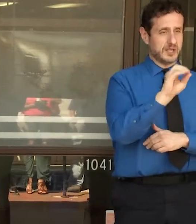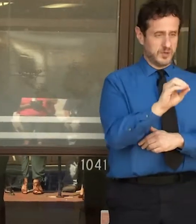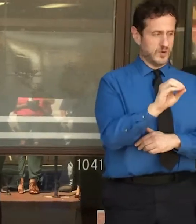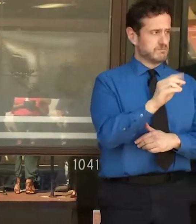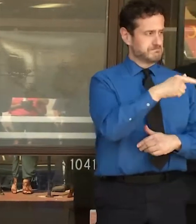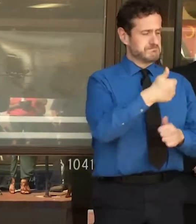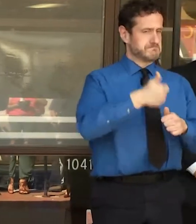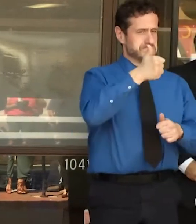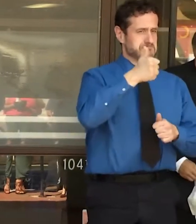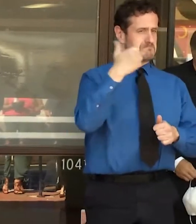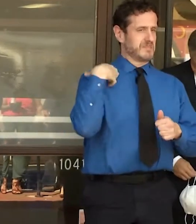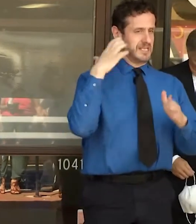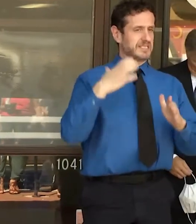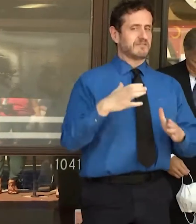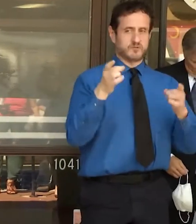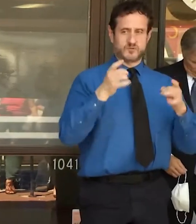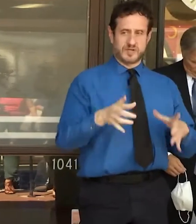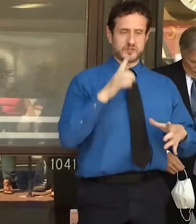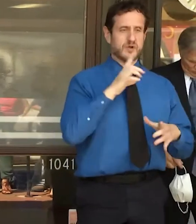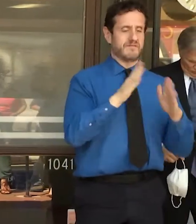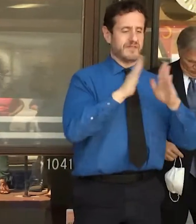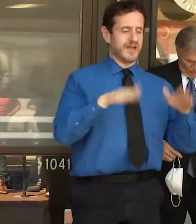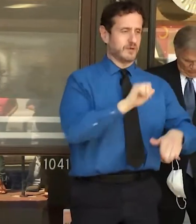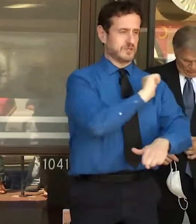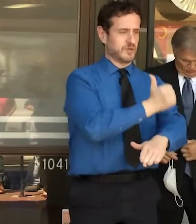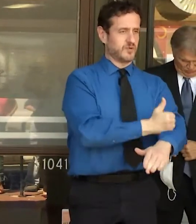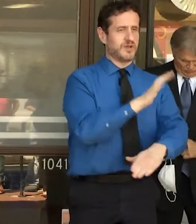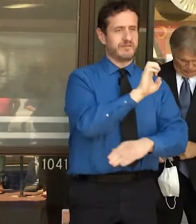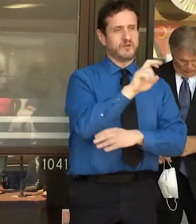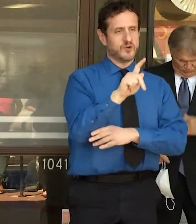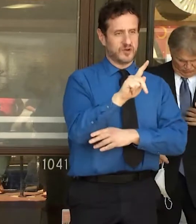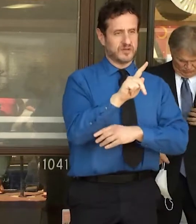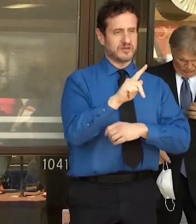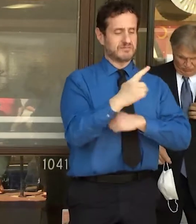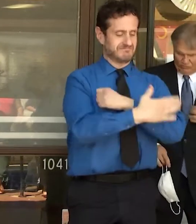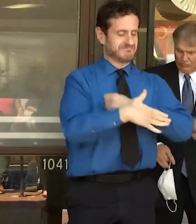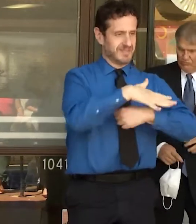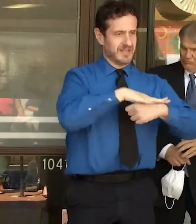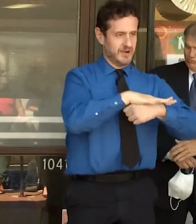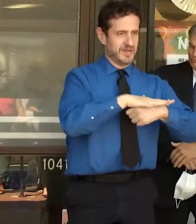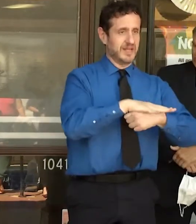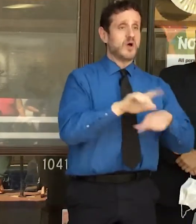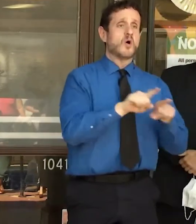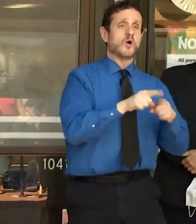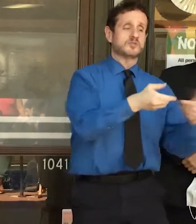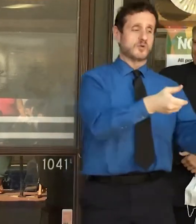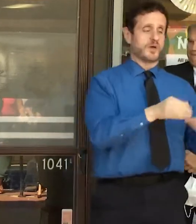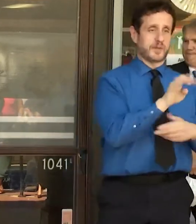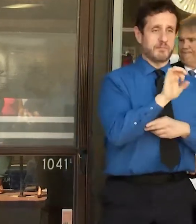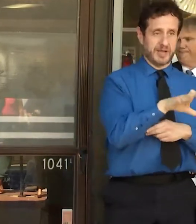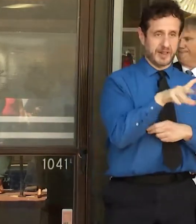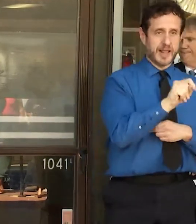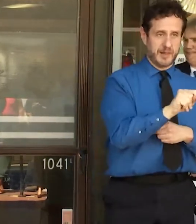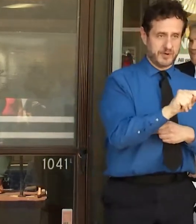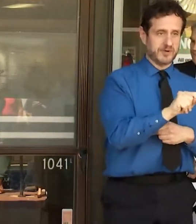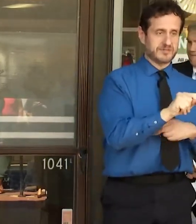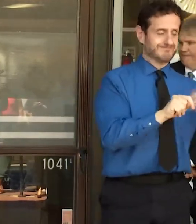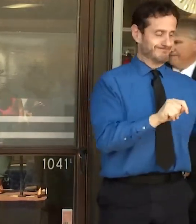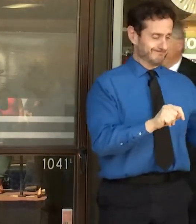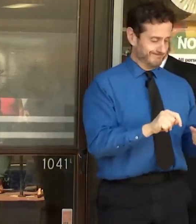Housing Authority of Cook County, to address us, and welcome Michael Albert, who is our sign language interpreter.